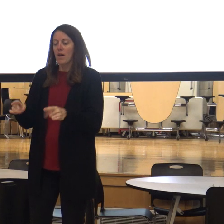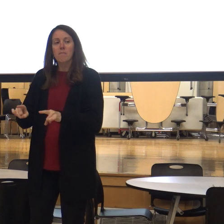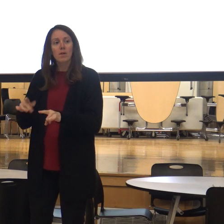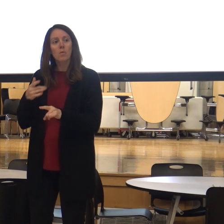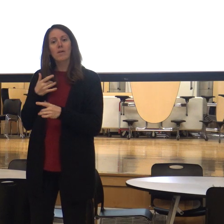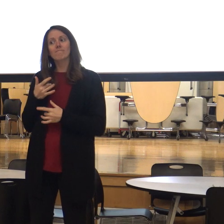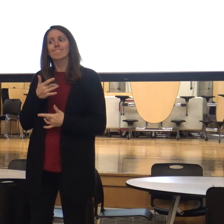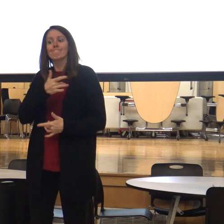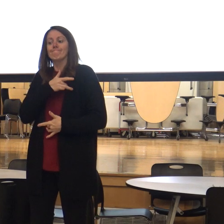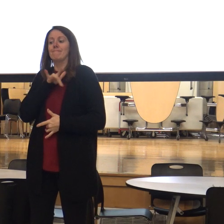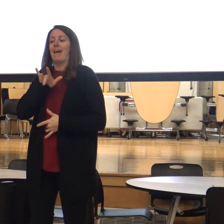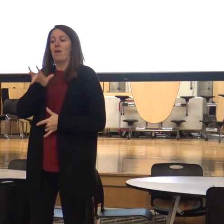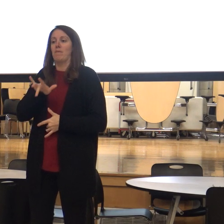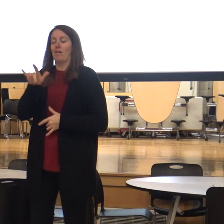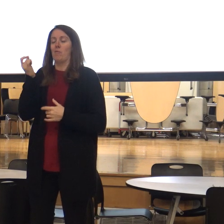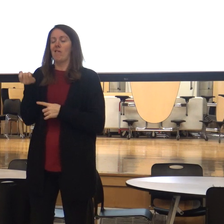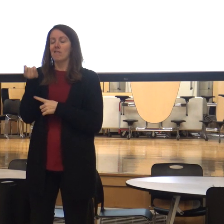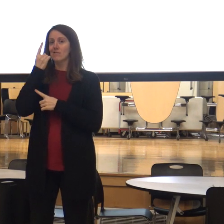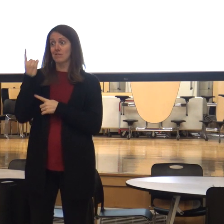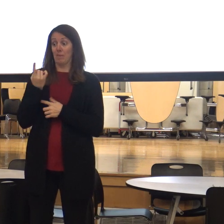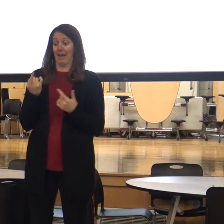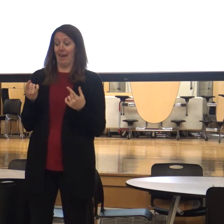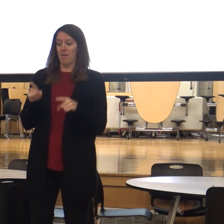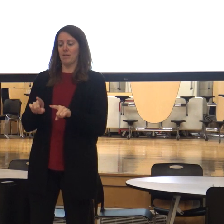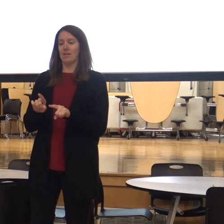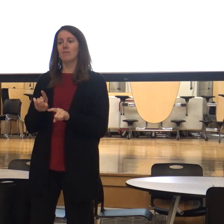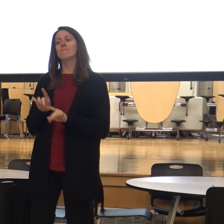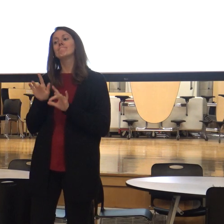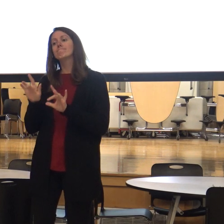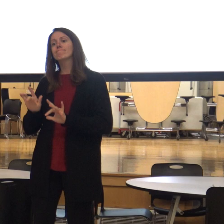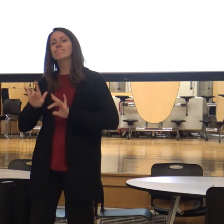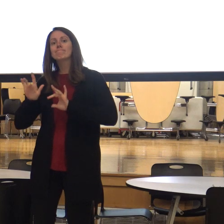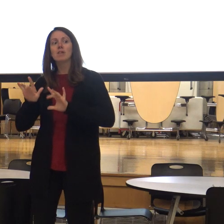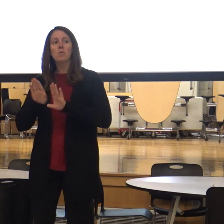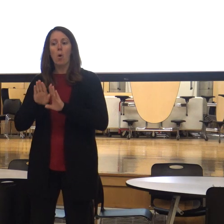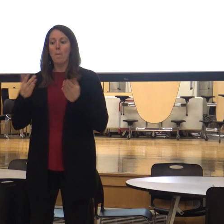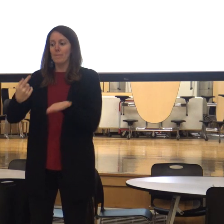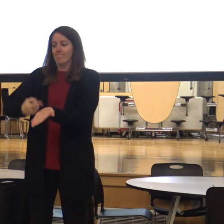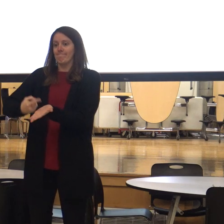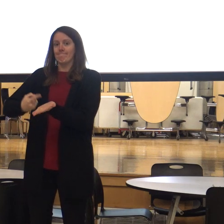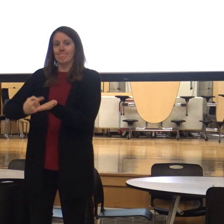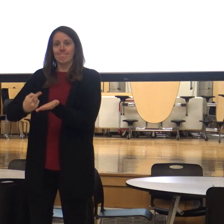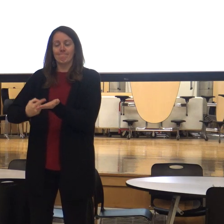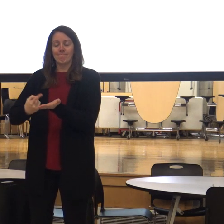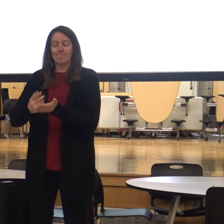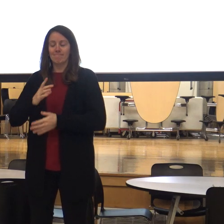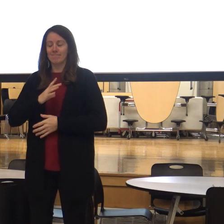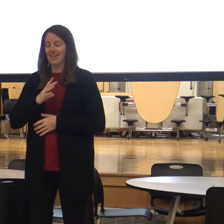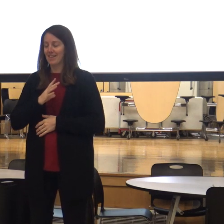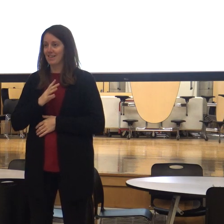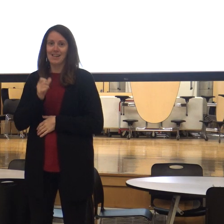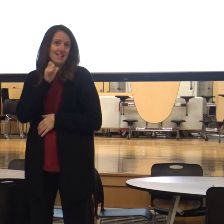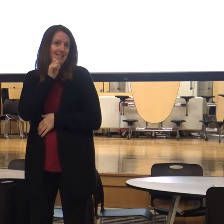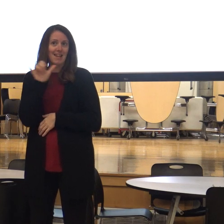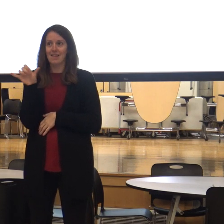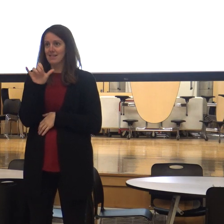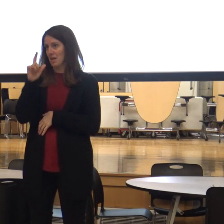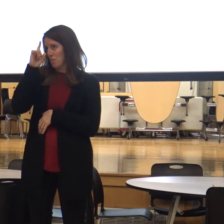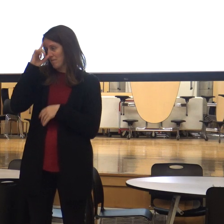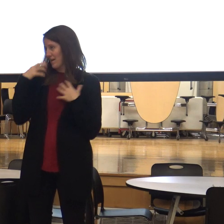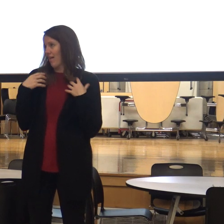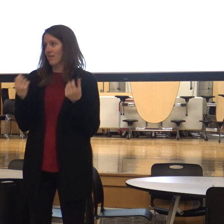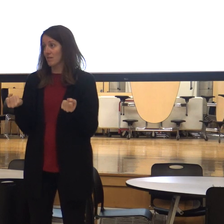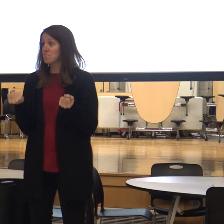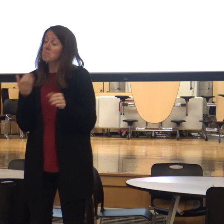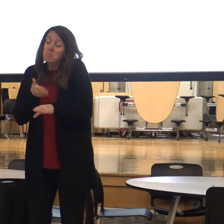understand something happened and we feel for them and we're able to openly discuss that. It's not the same for mental health. I